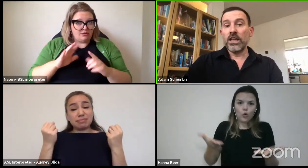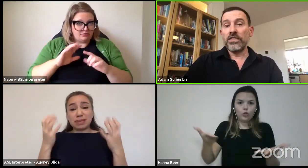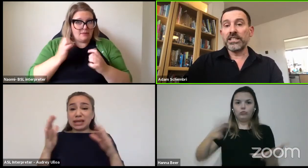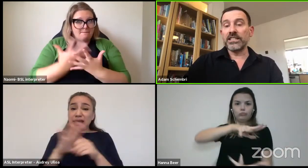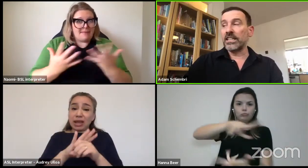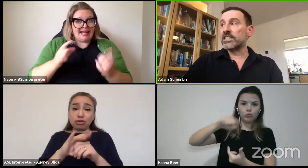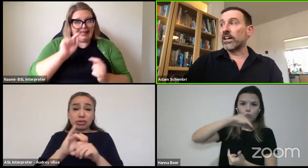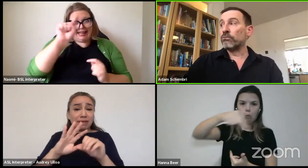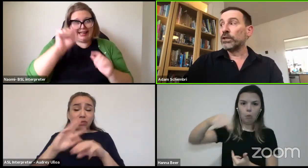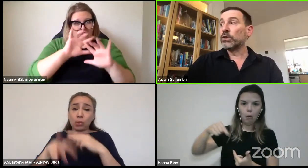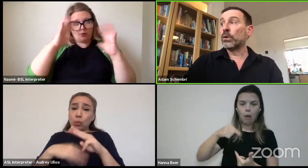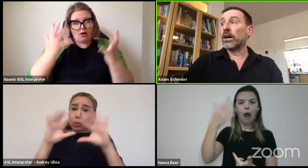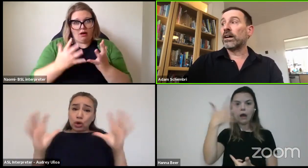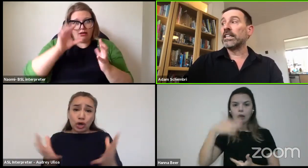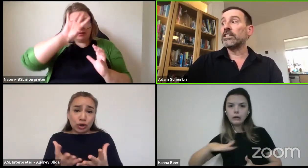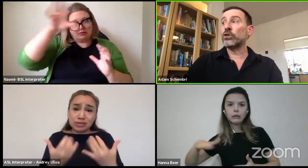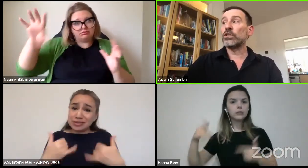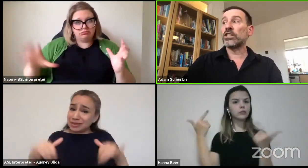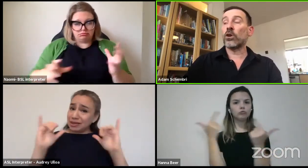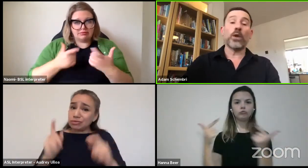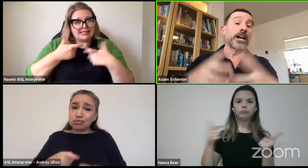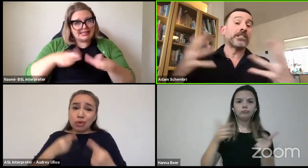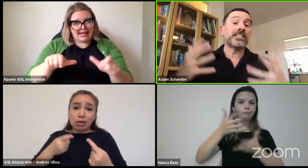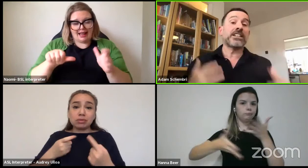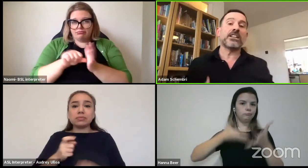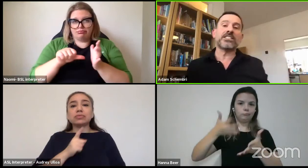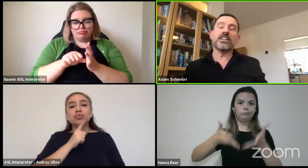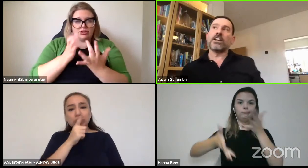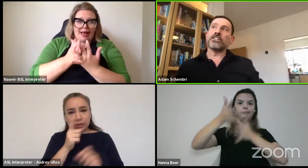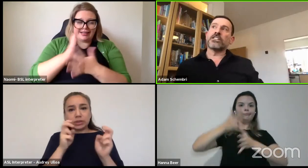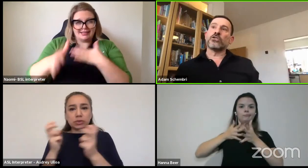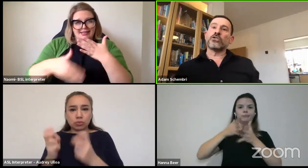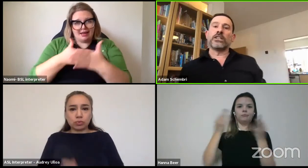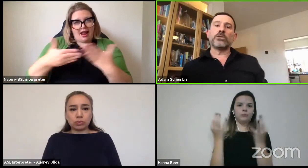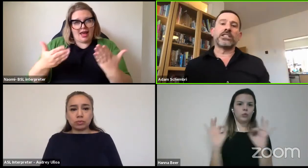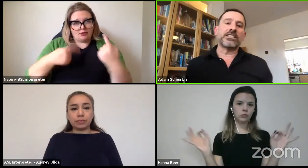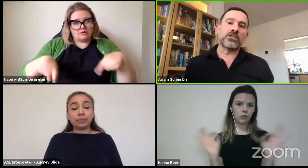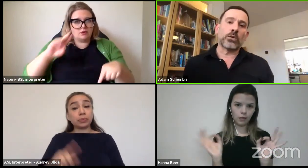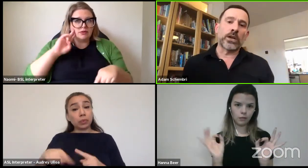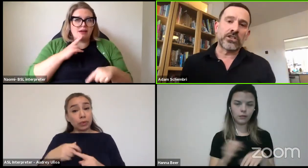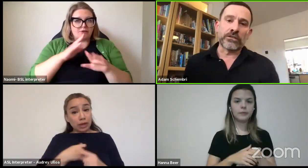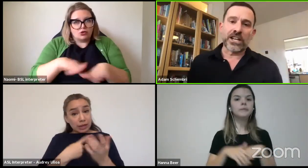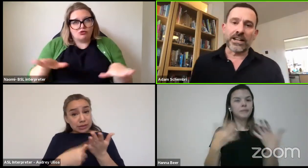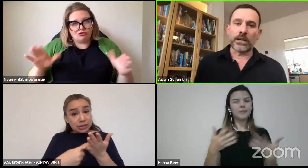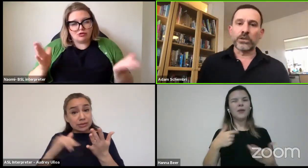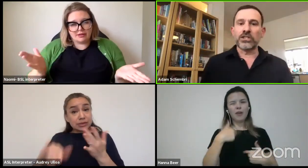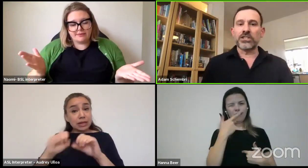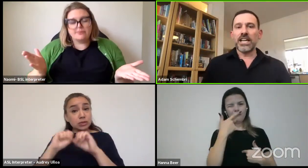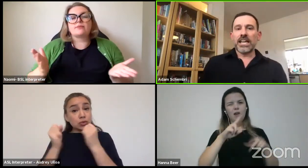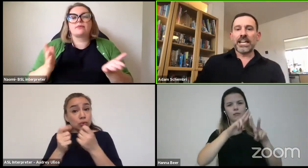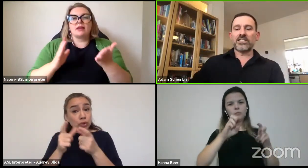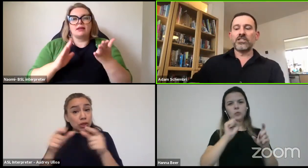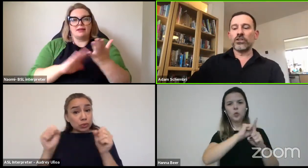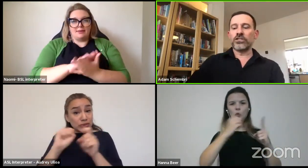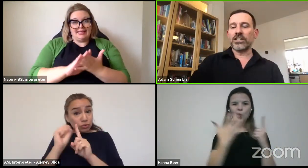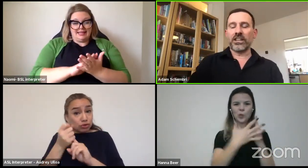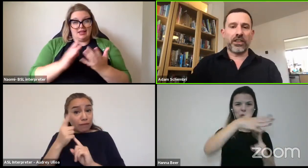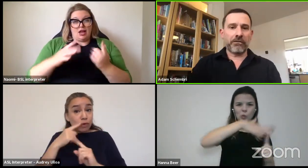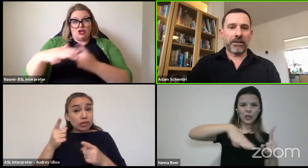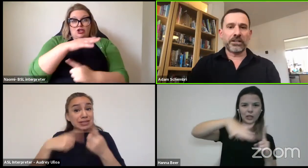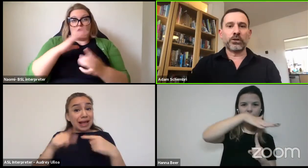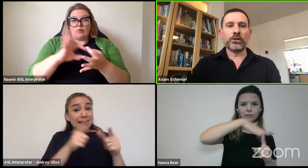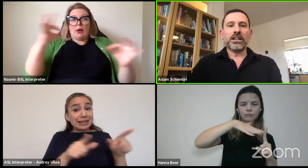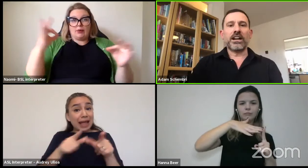So this is a real issue. So when I discuss the sociolinguistic situation of sign languages, it's not just